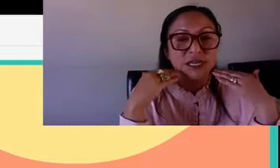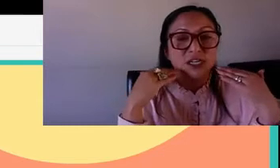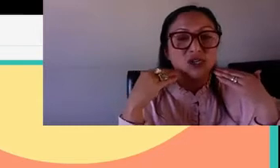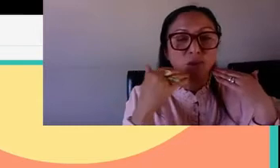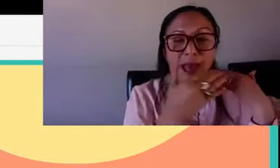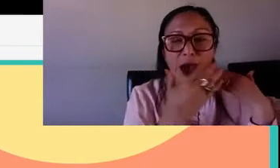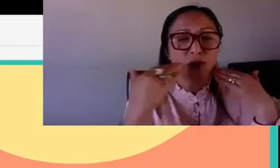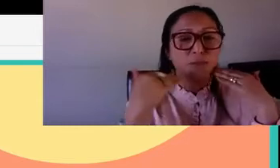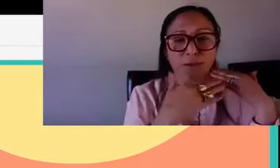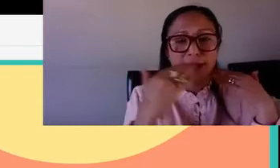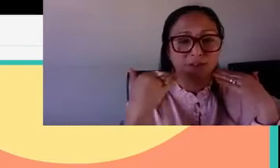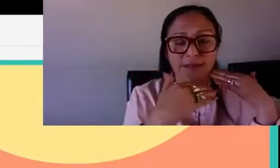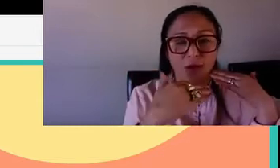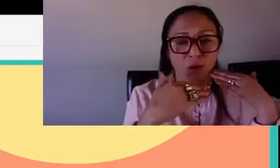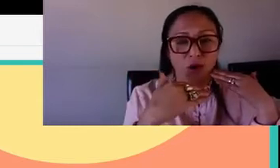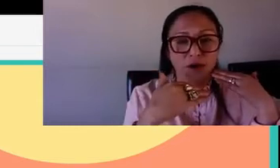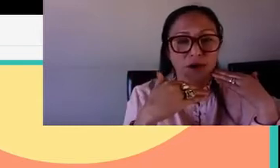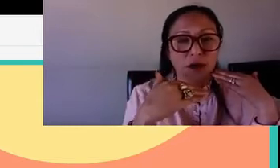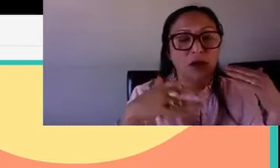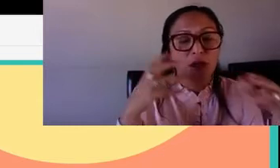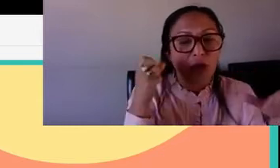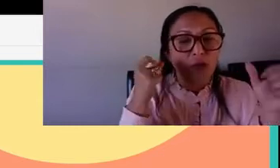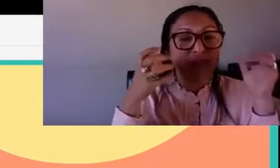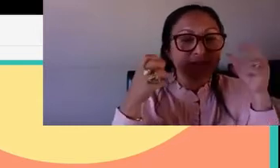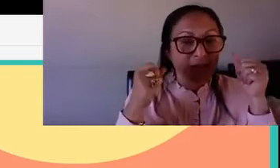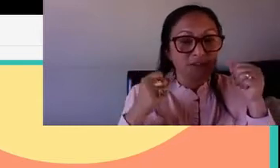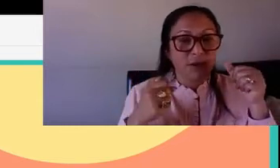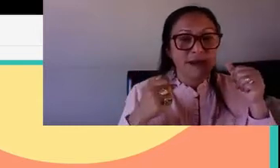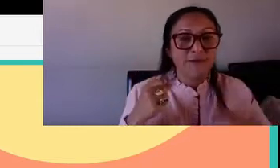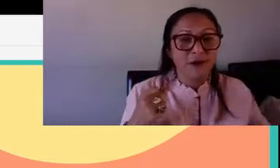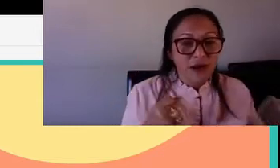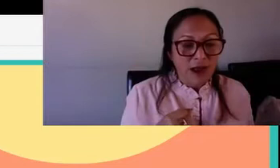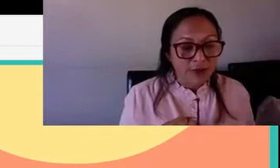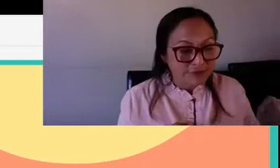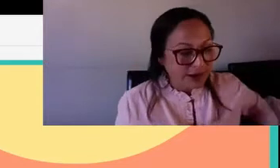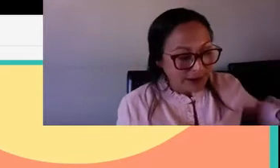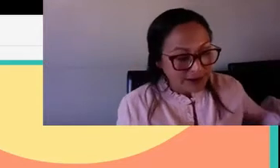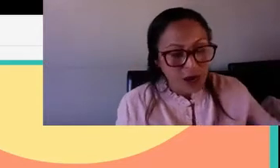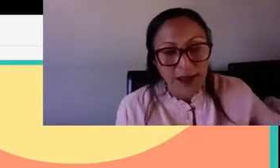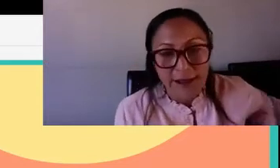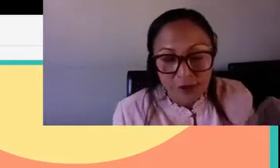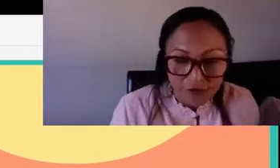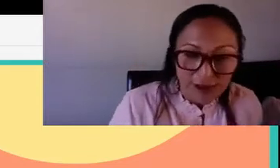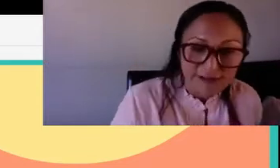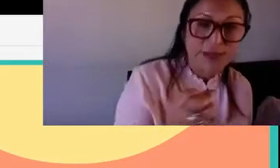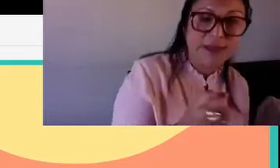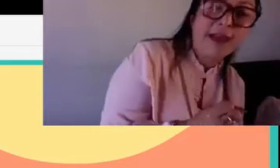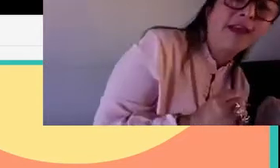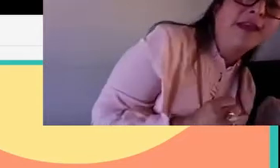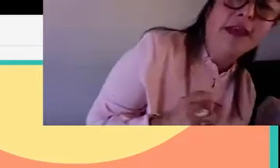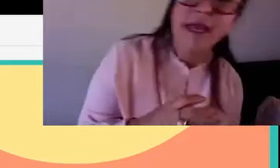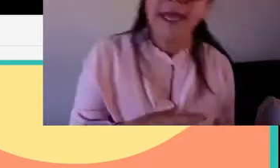attention to how you pronounce that word along with the signs. So I always recommend not having your signs be